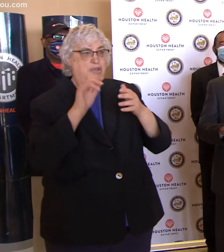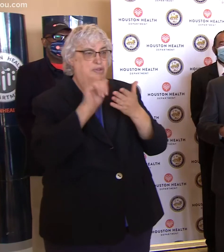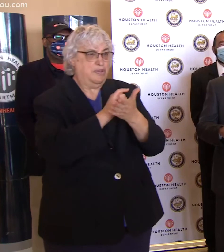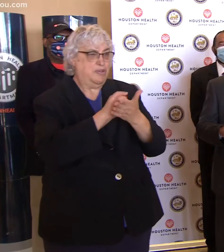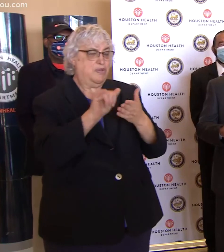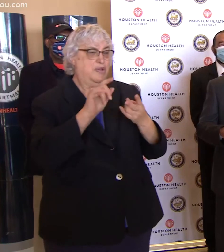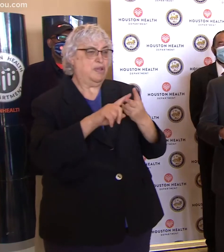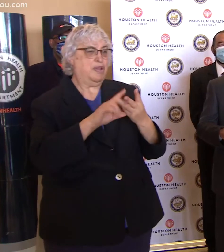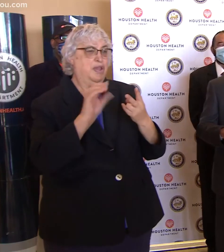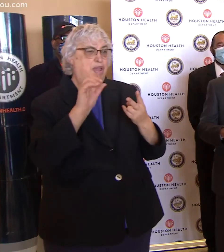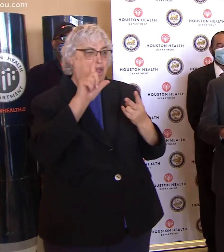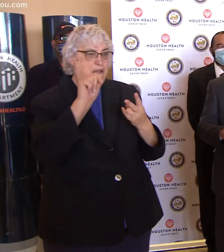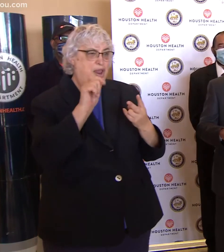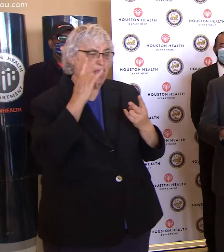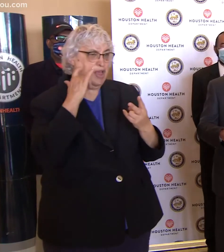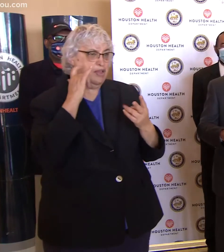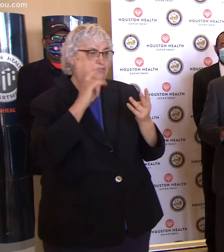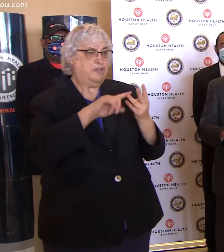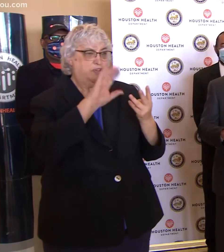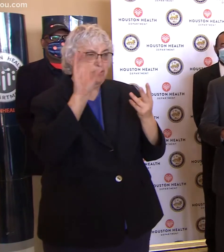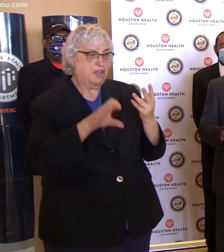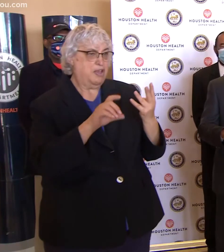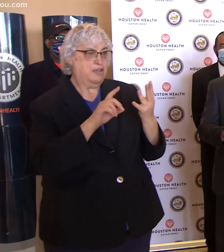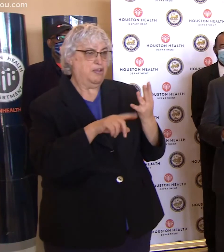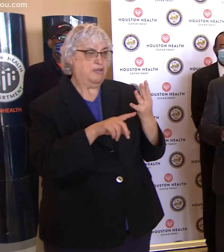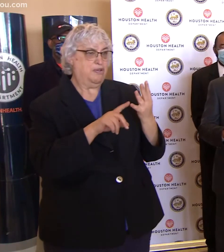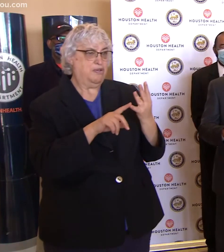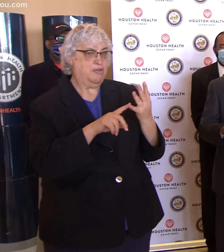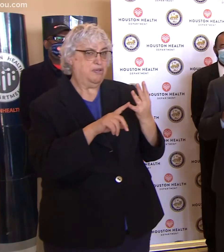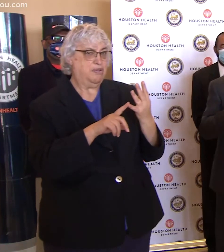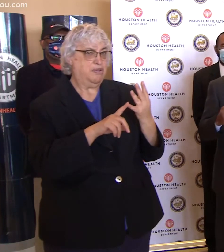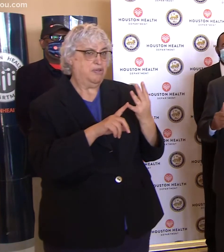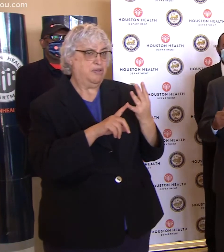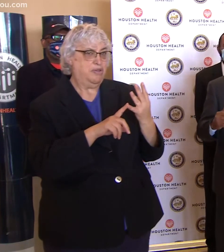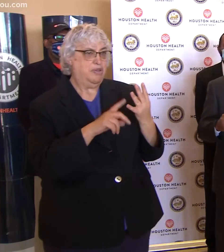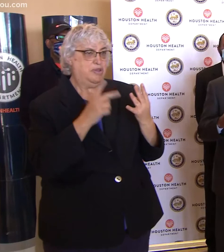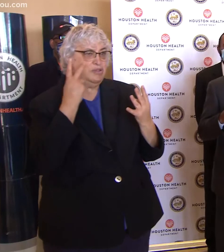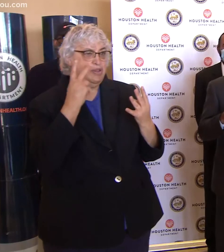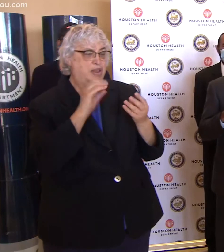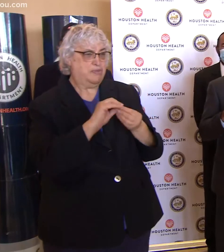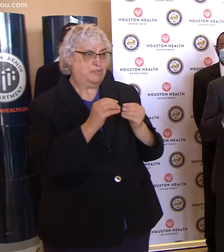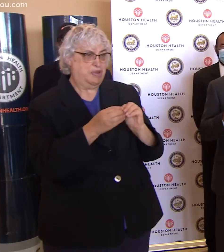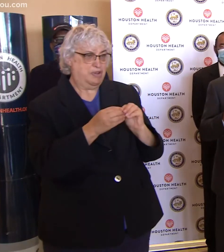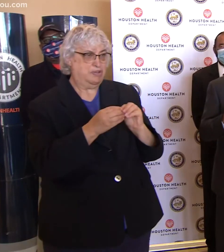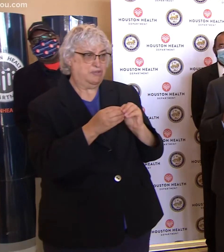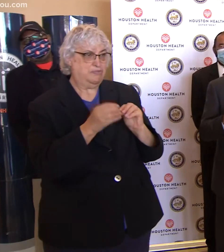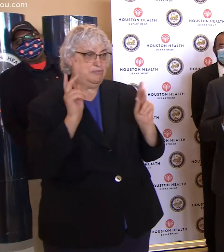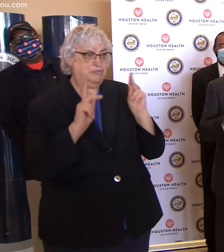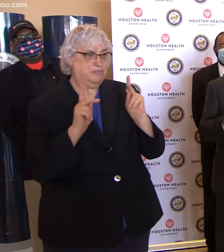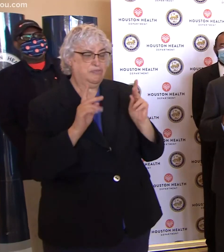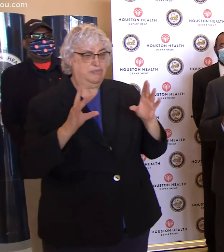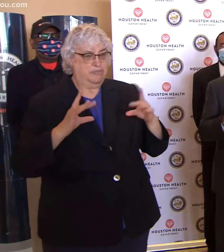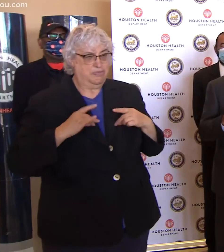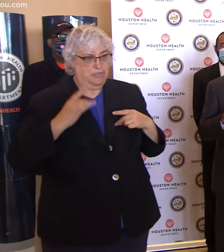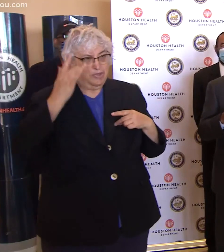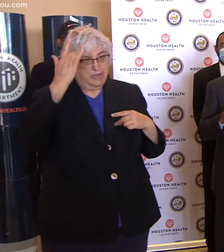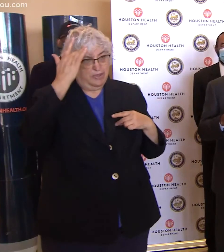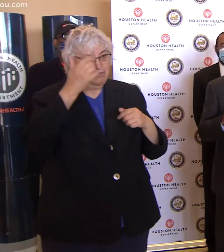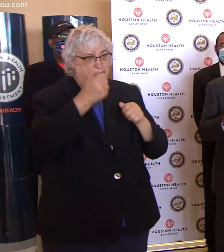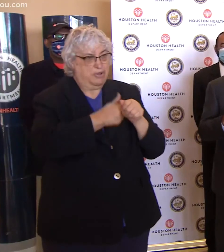York and LA and Chicago. When you look at the numbers, when you look at the number of people who have contracted this virus